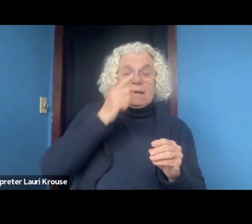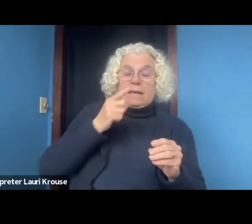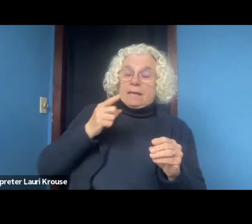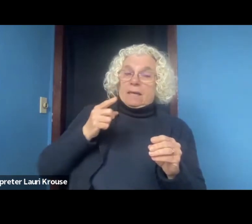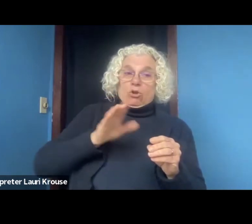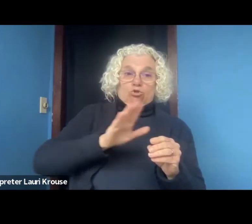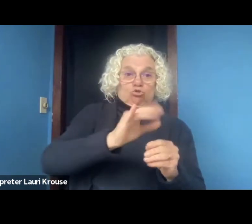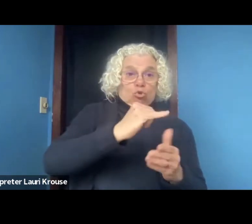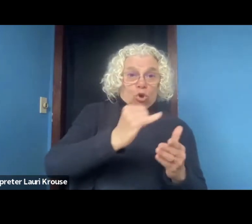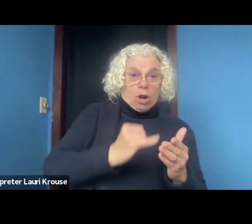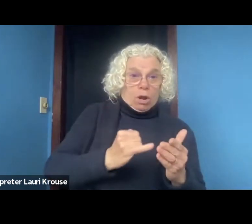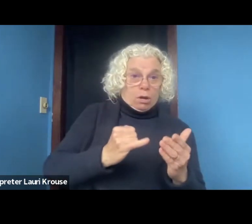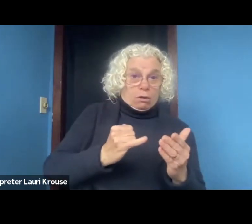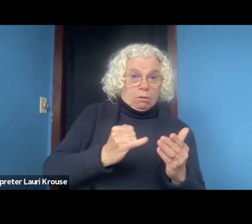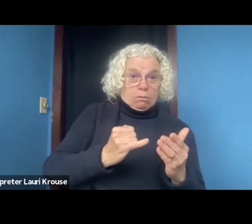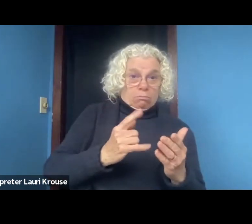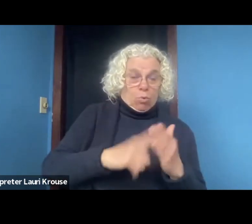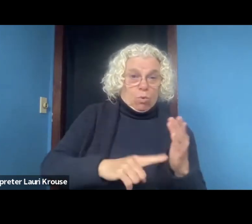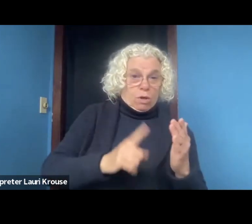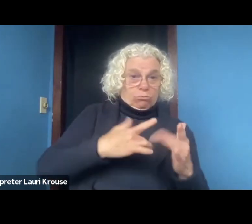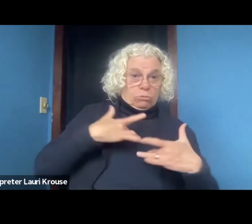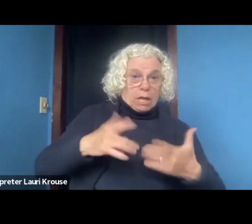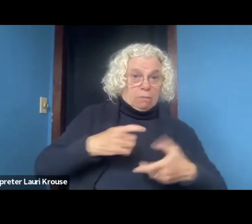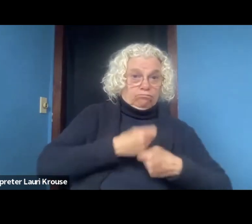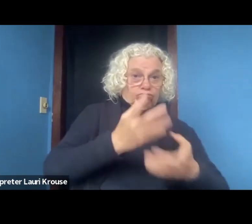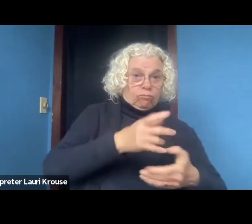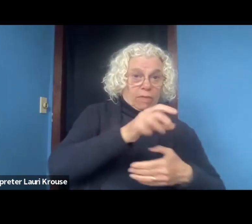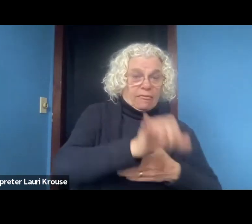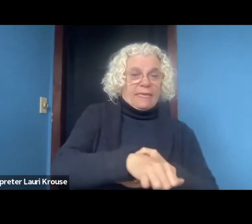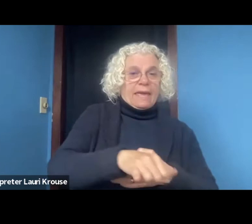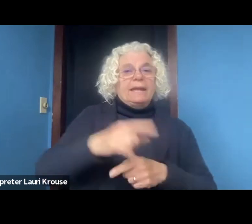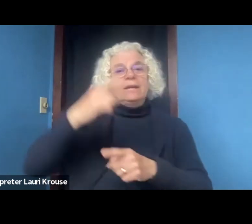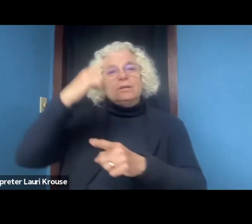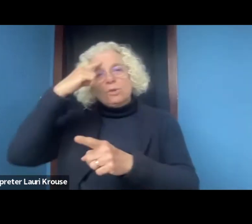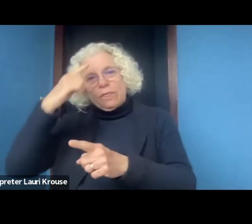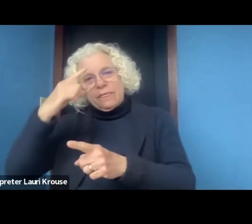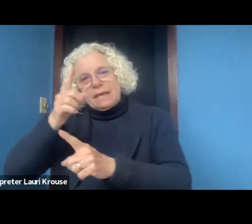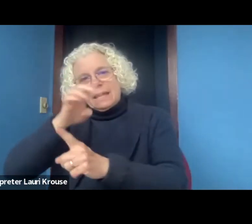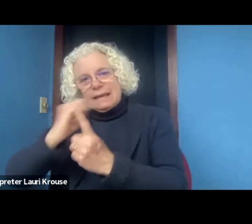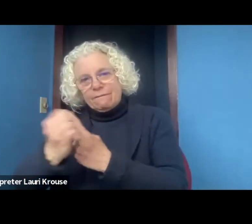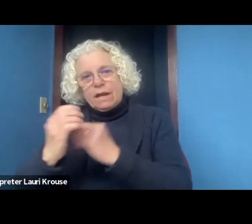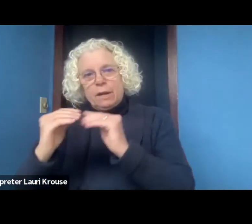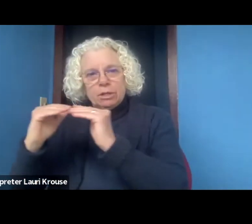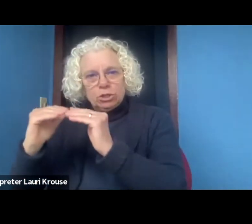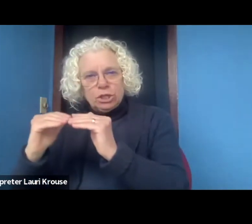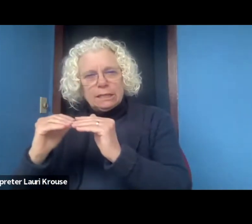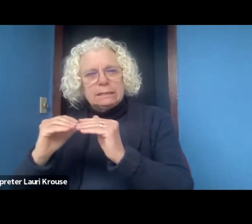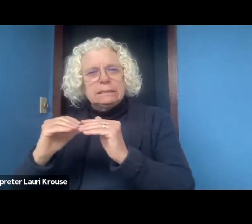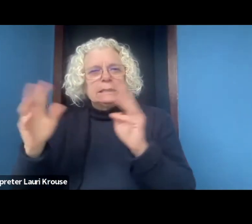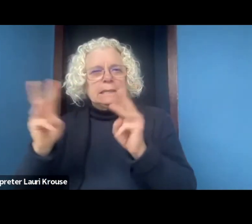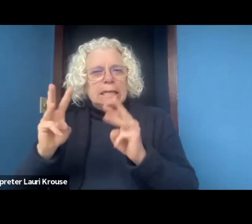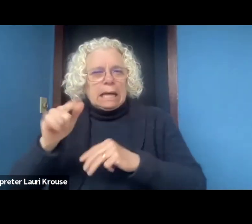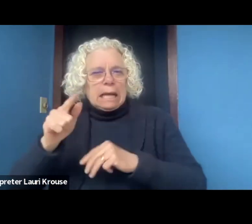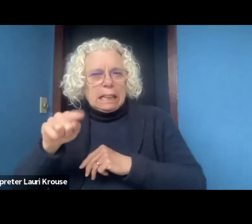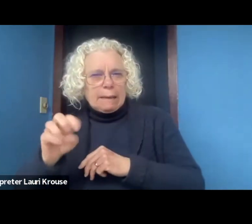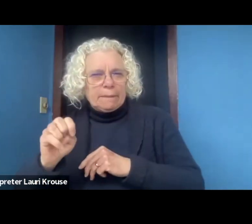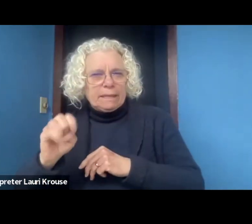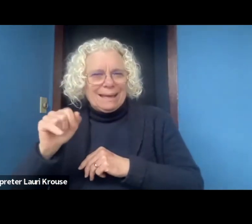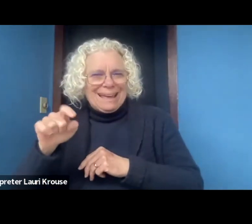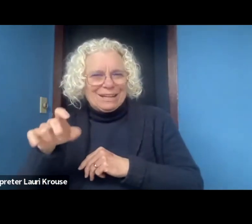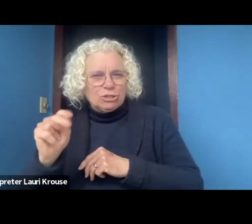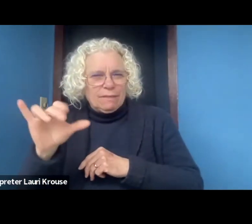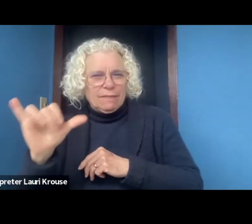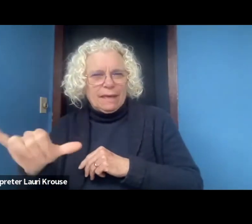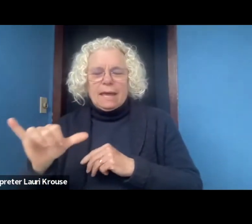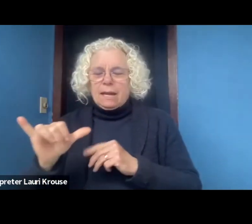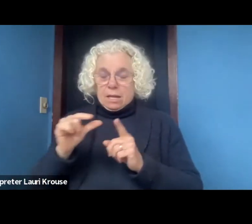can we take the inspiration of, environmental justice, climate action, however, the words that you want as the